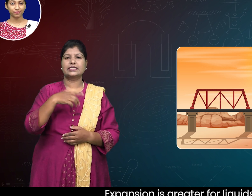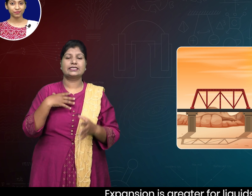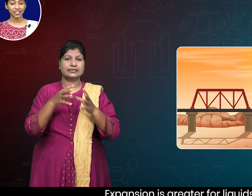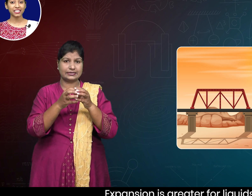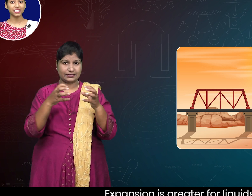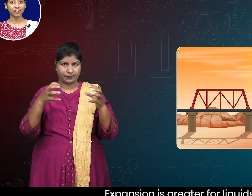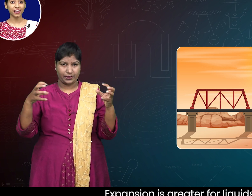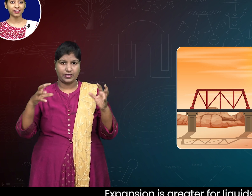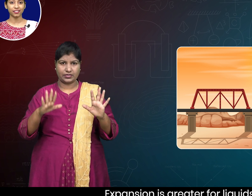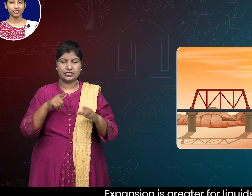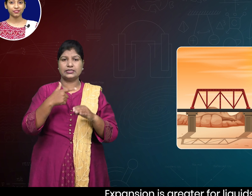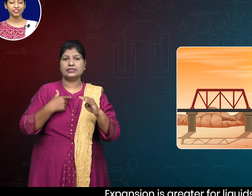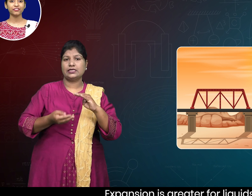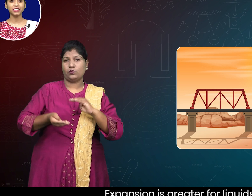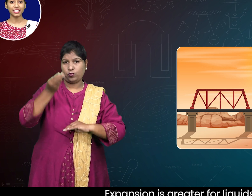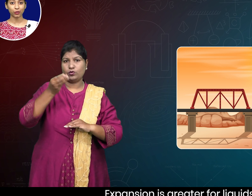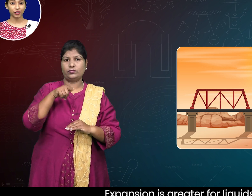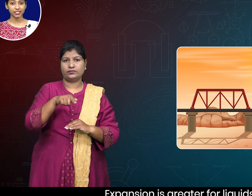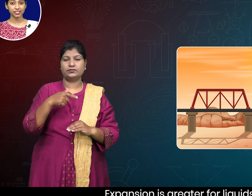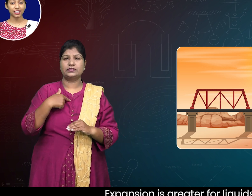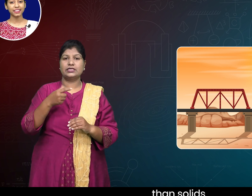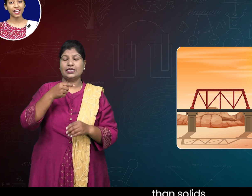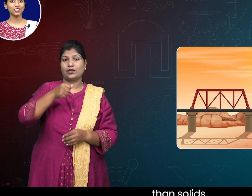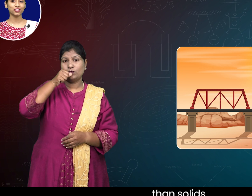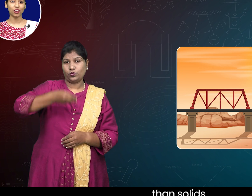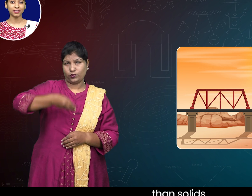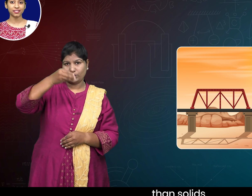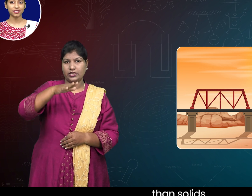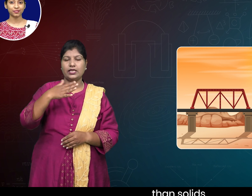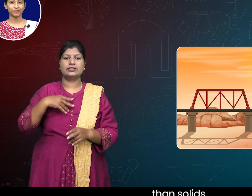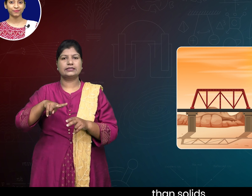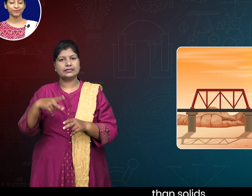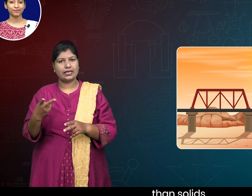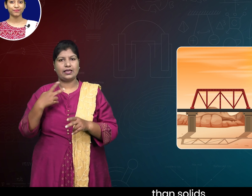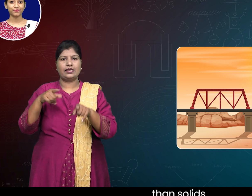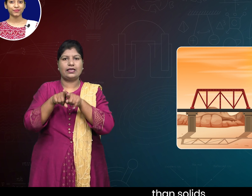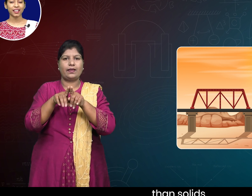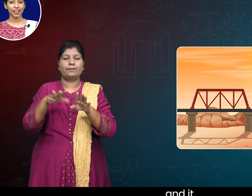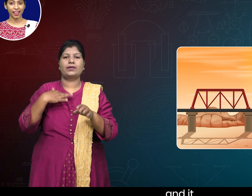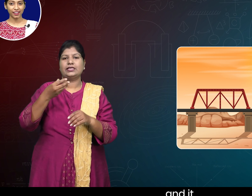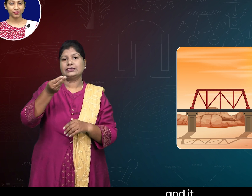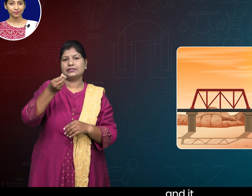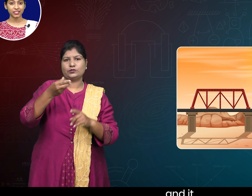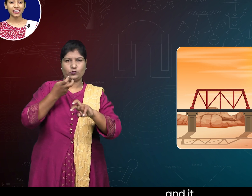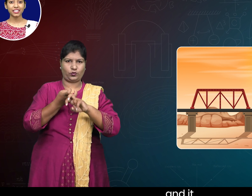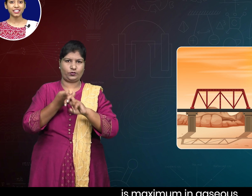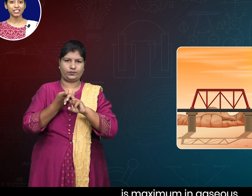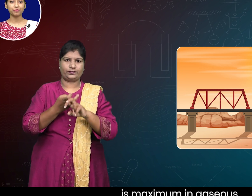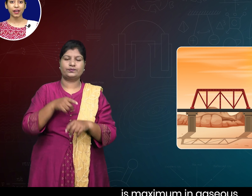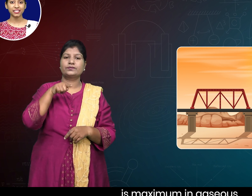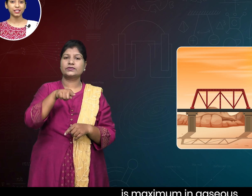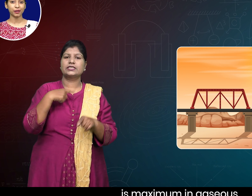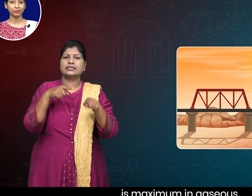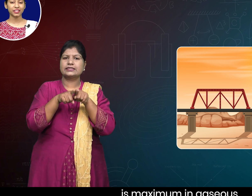Expansion is greater for liquids than solids, and it